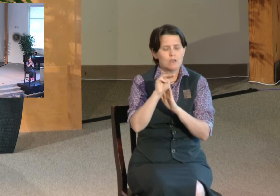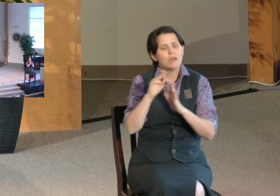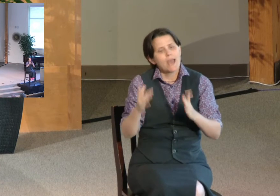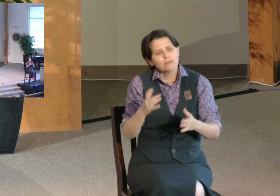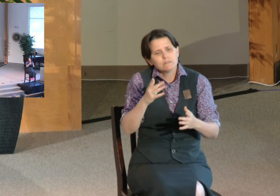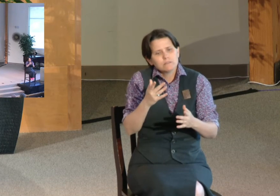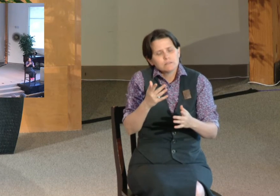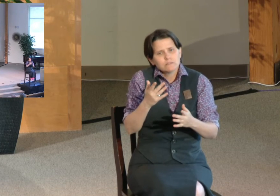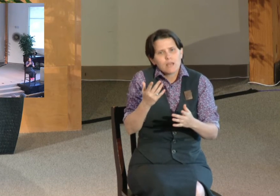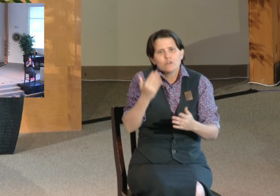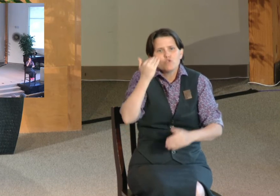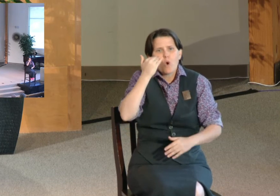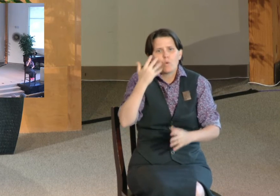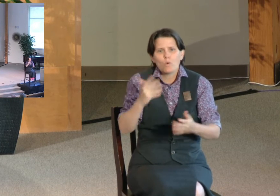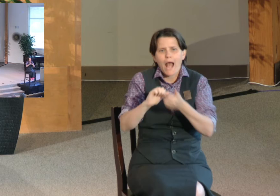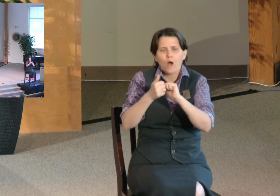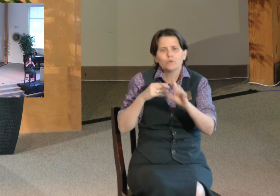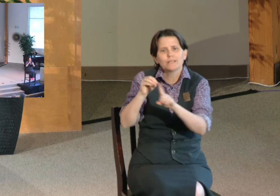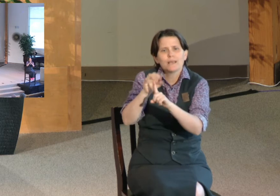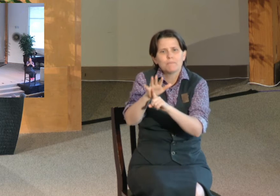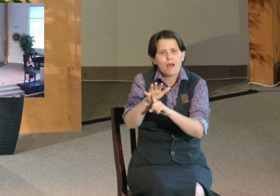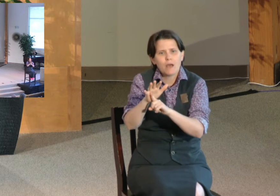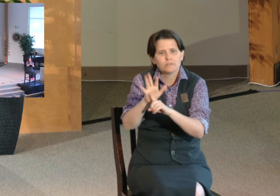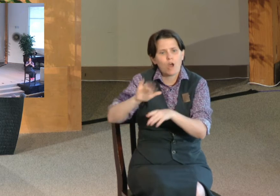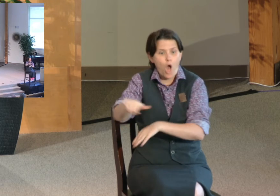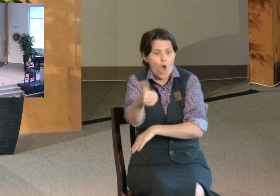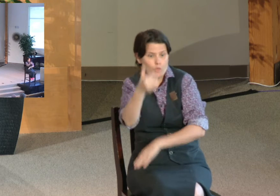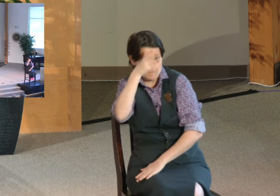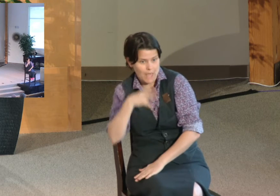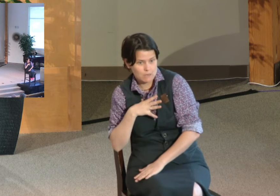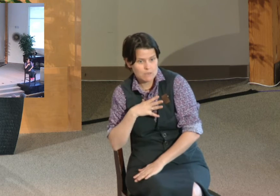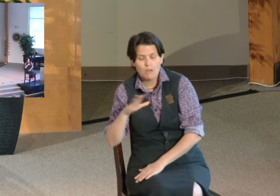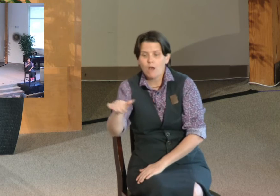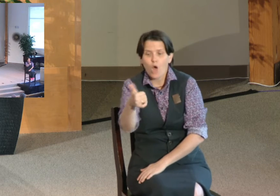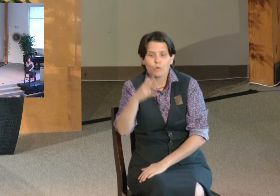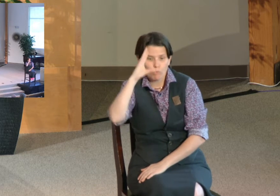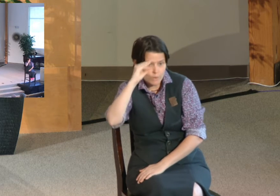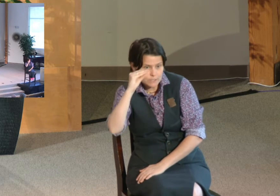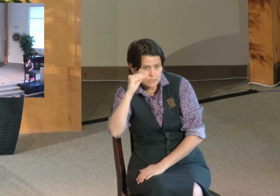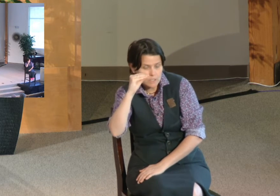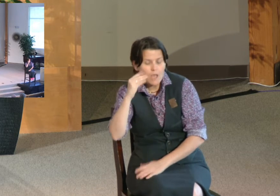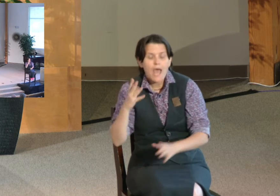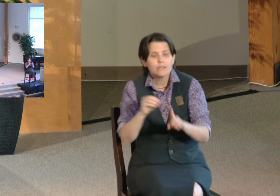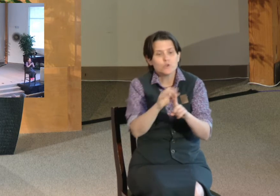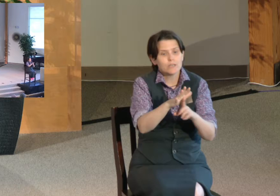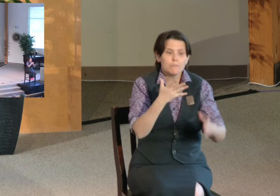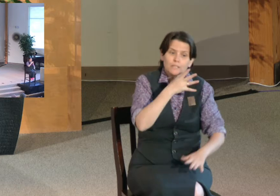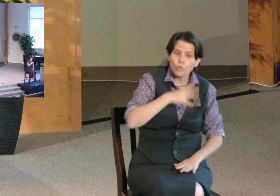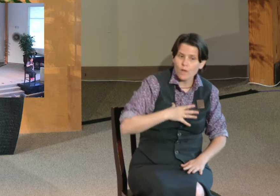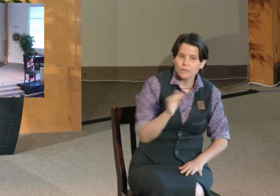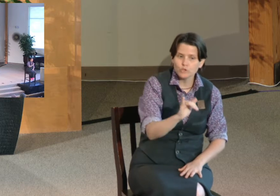is why we do the work, my friends. So whether you're a biological dad, a pop, a stepdad, a foster dad,